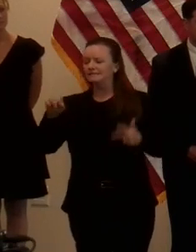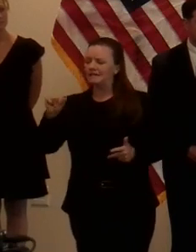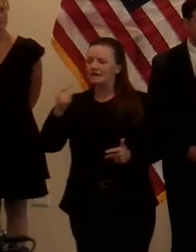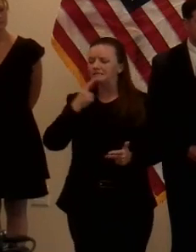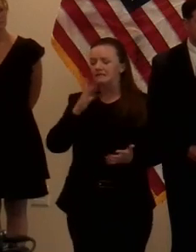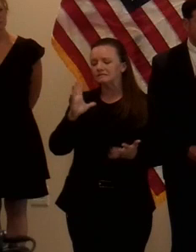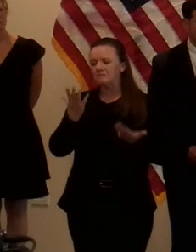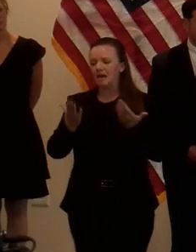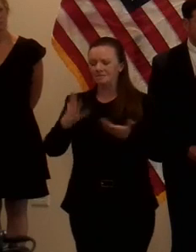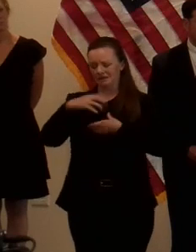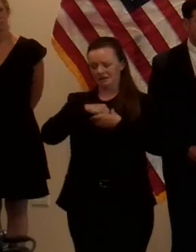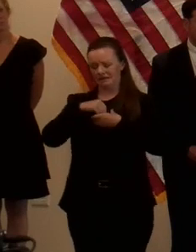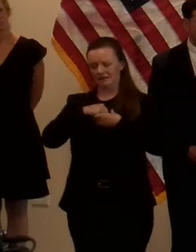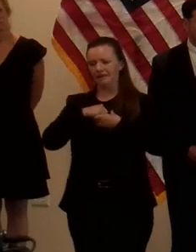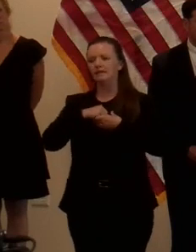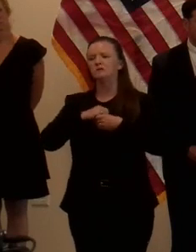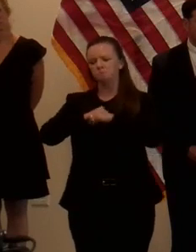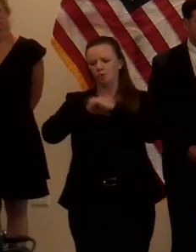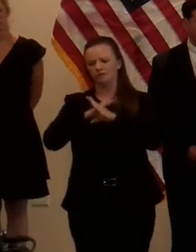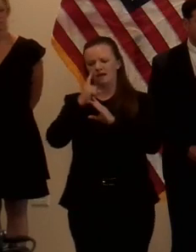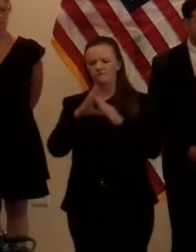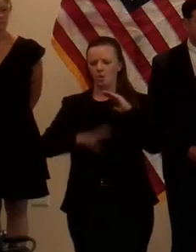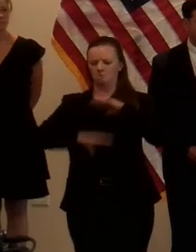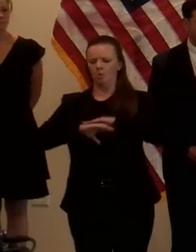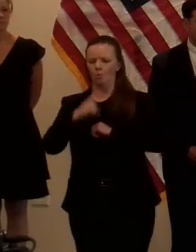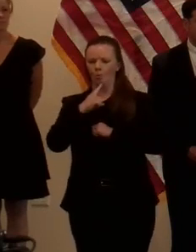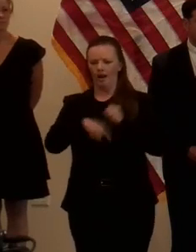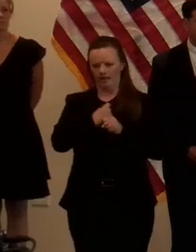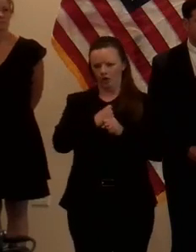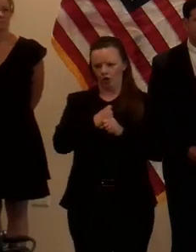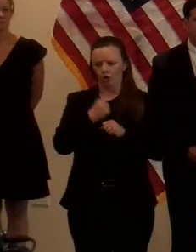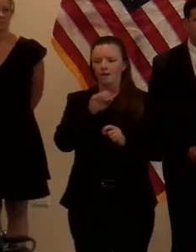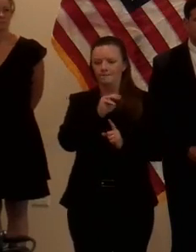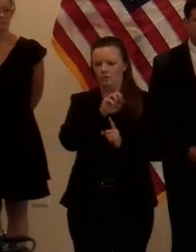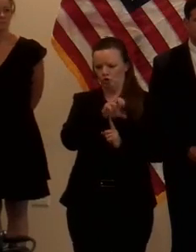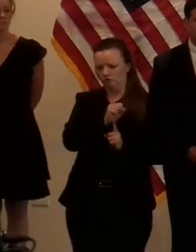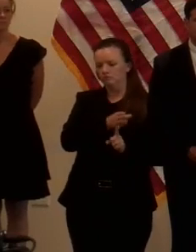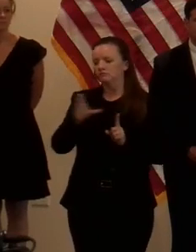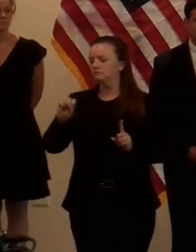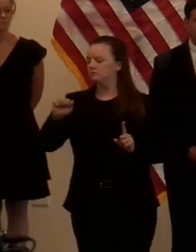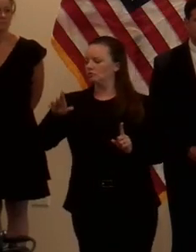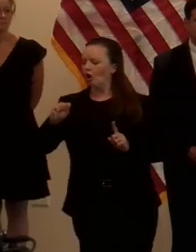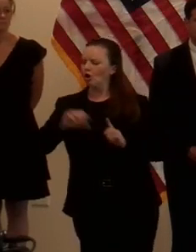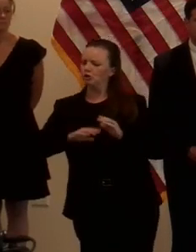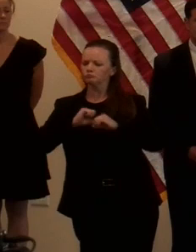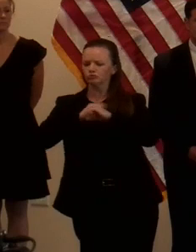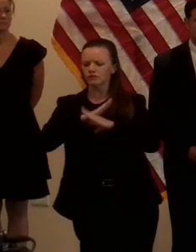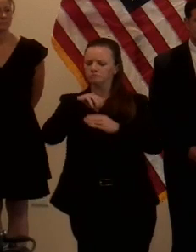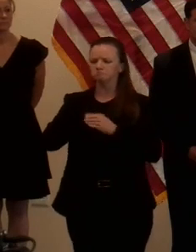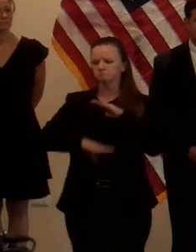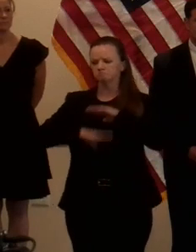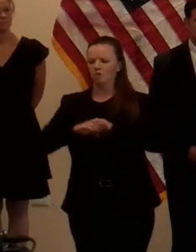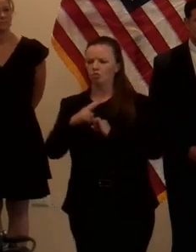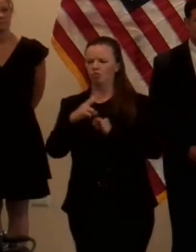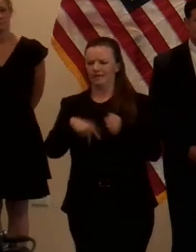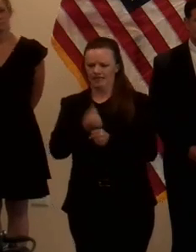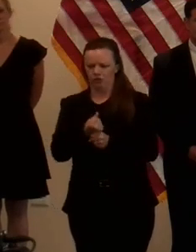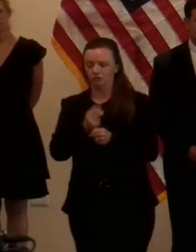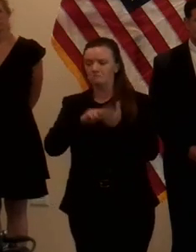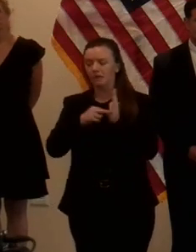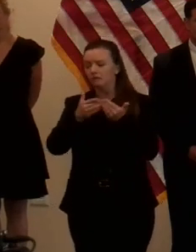year's worth of antibody protection in the MERS case, and for SARS, about 3 years worth of antibodies. So we